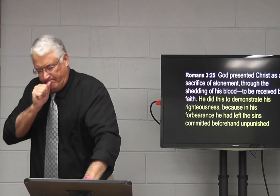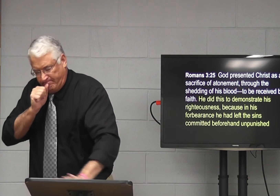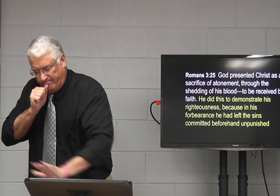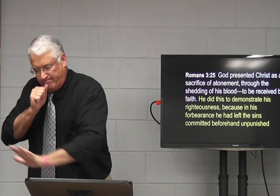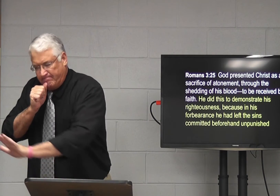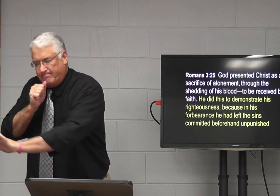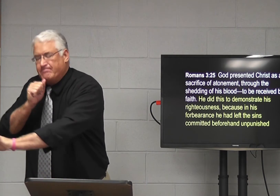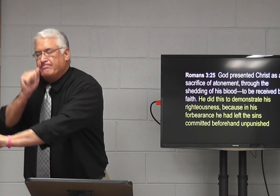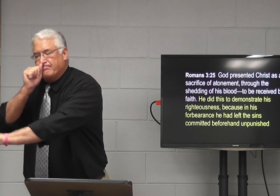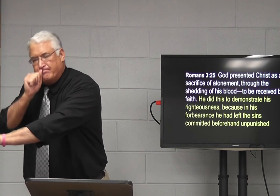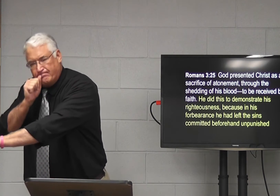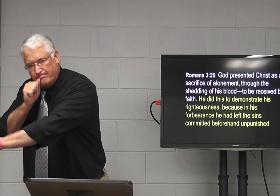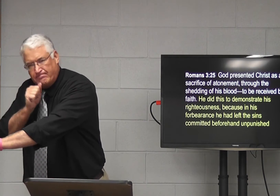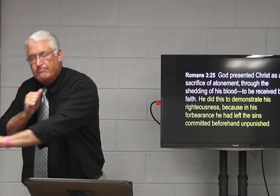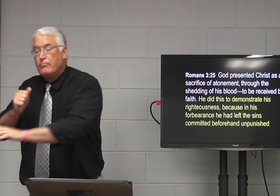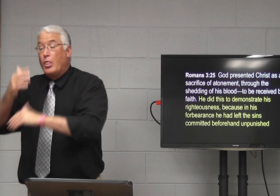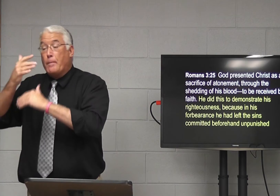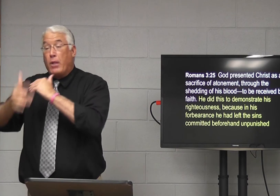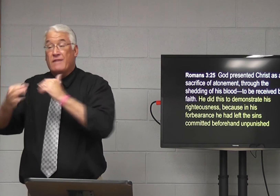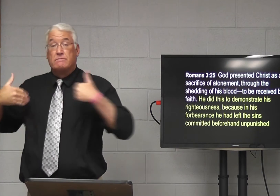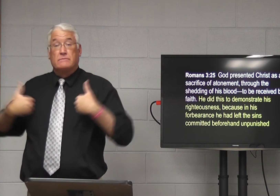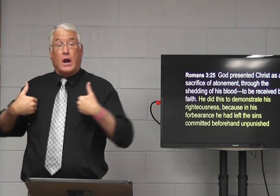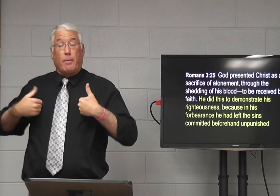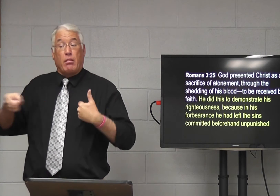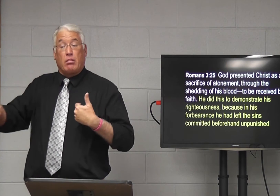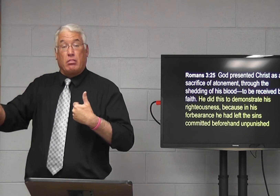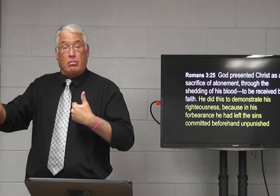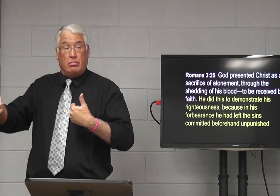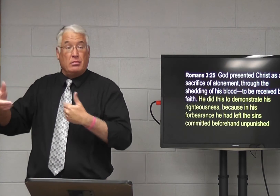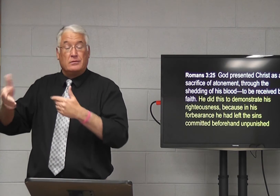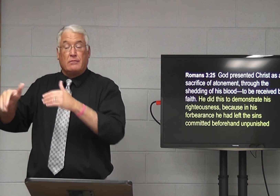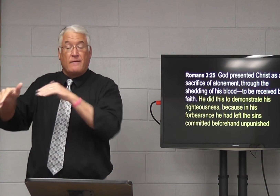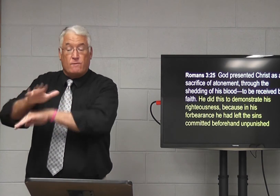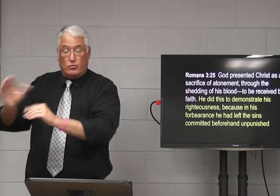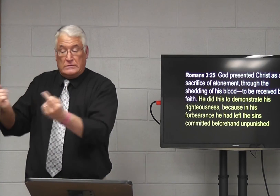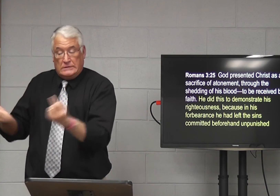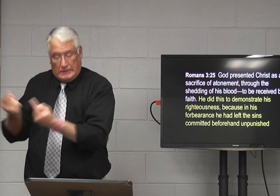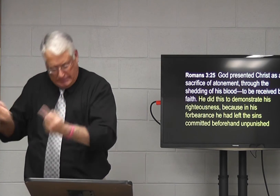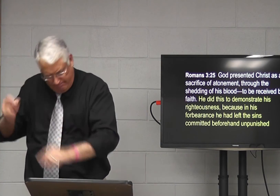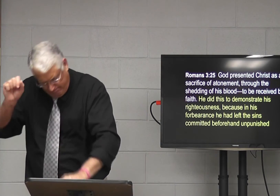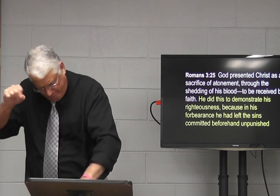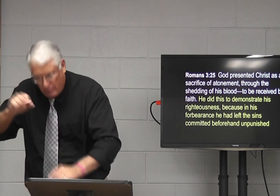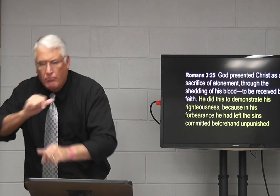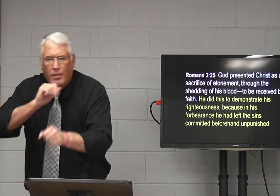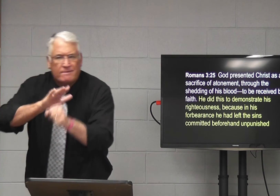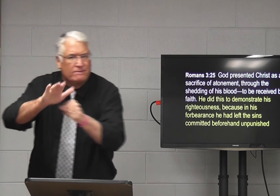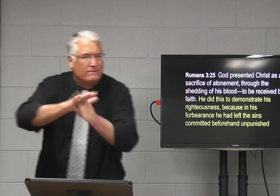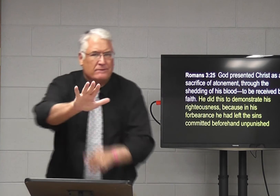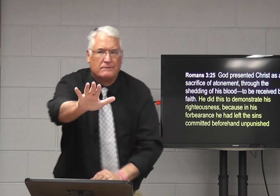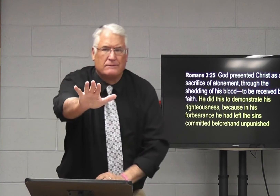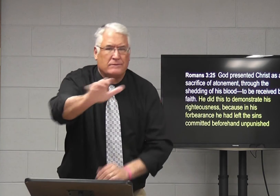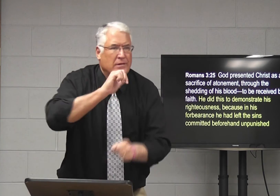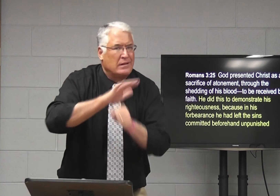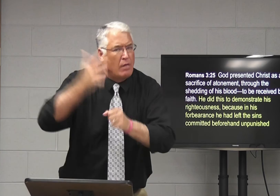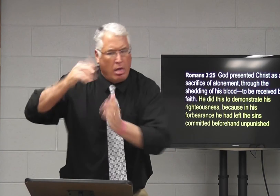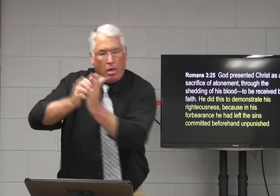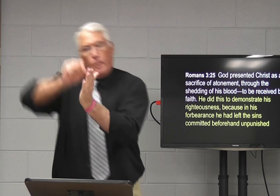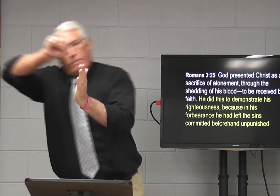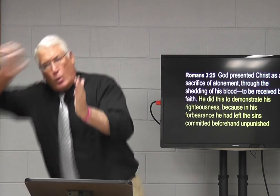reason why he is patient. The blood of the animals covering their sins? Yes, but it was not enough